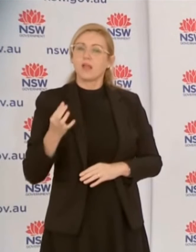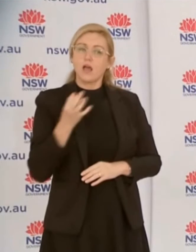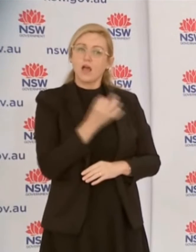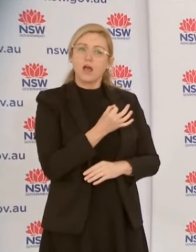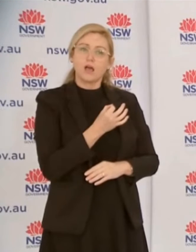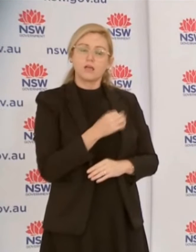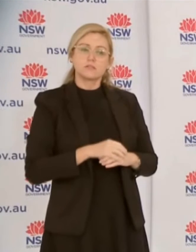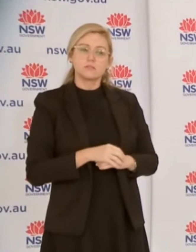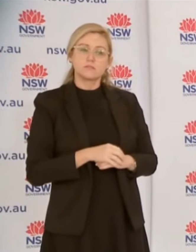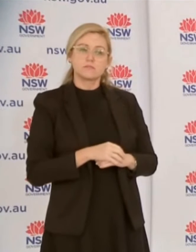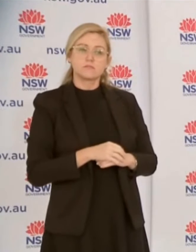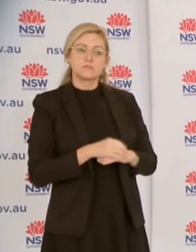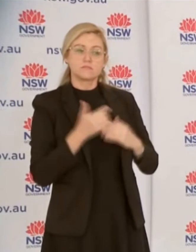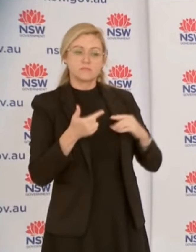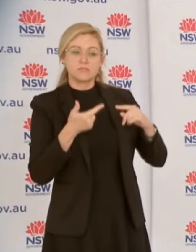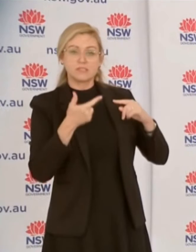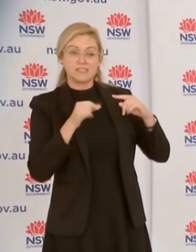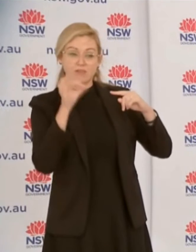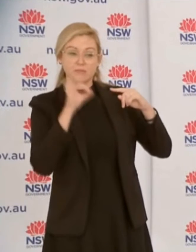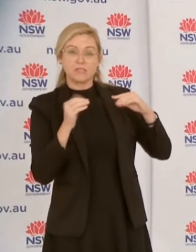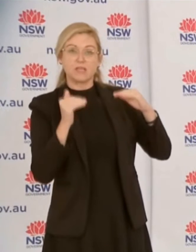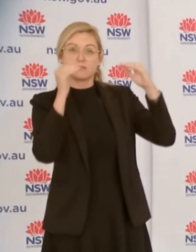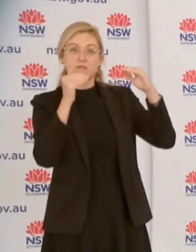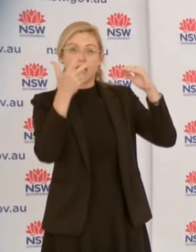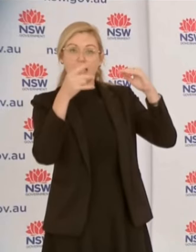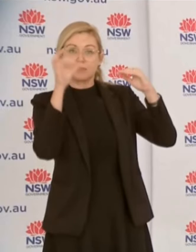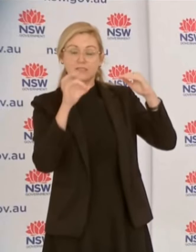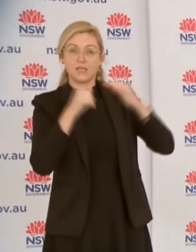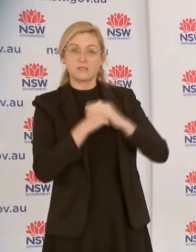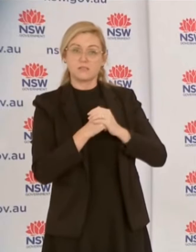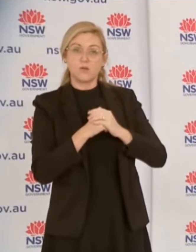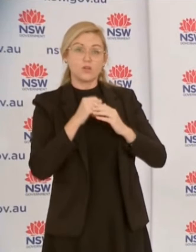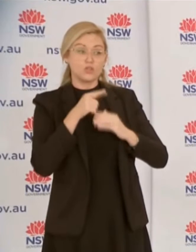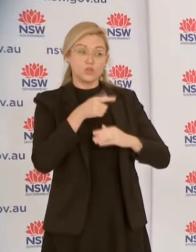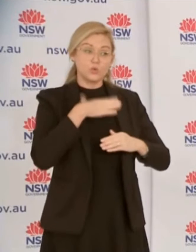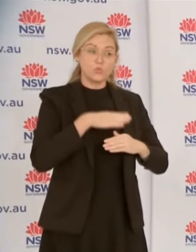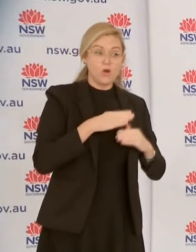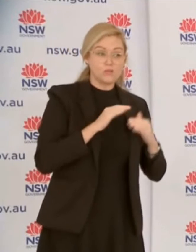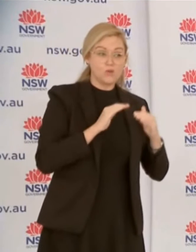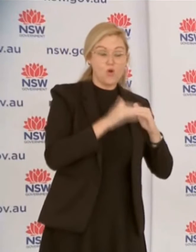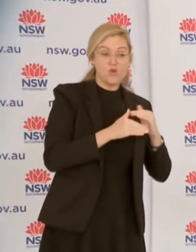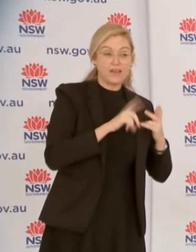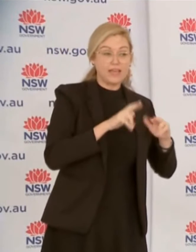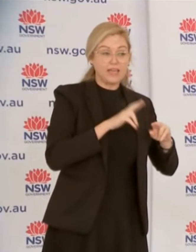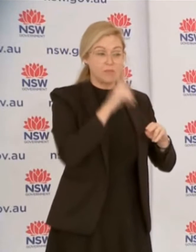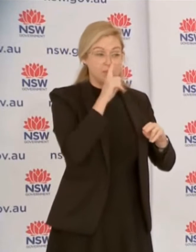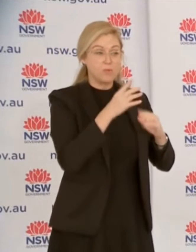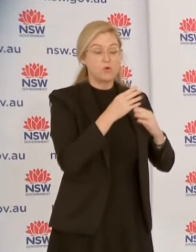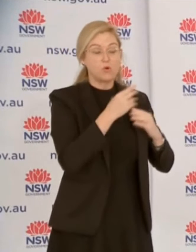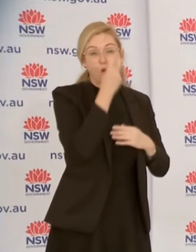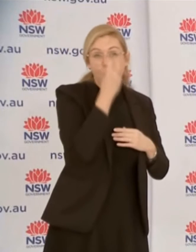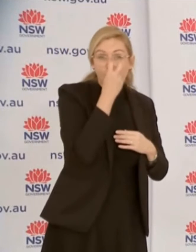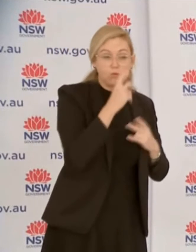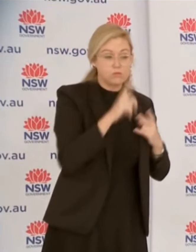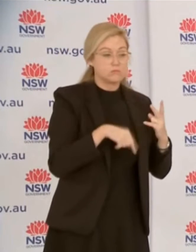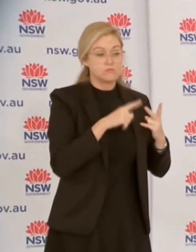even higher rates among priority groups like 1A and 1B, older people, Indigenous communities, disability settings? Or is it